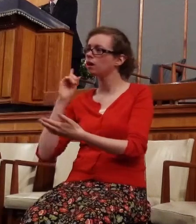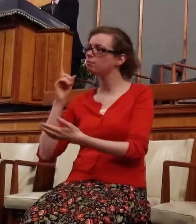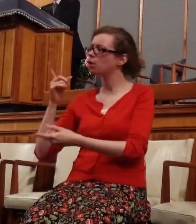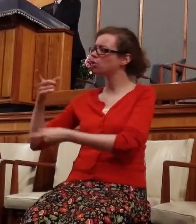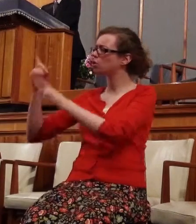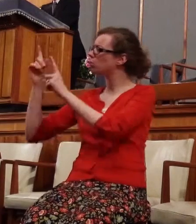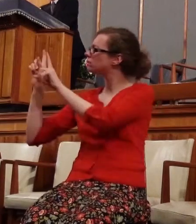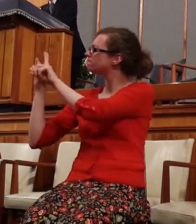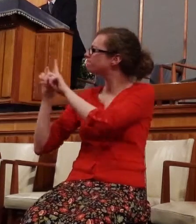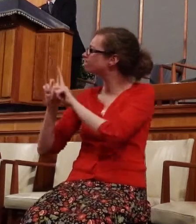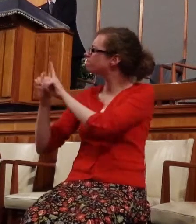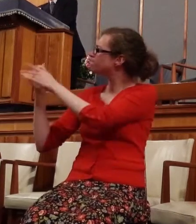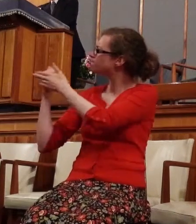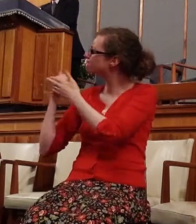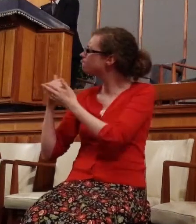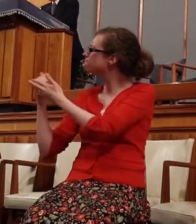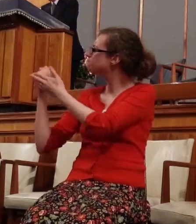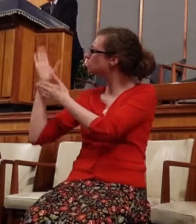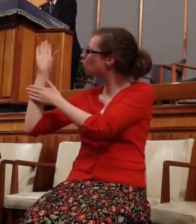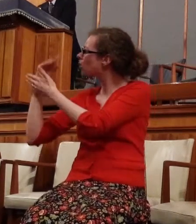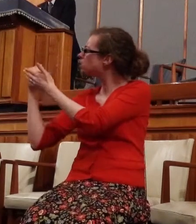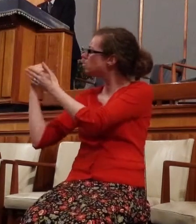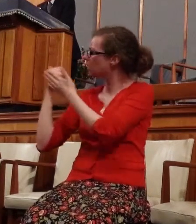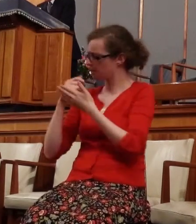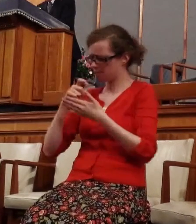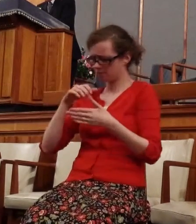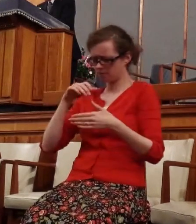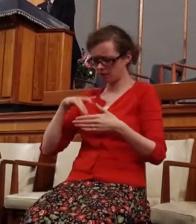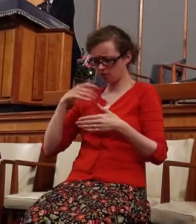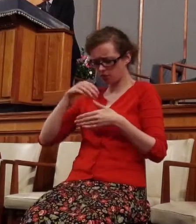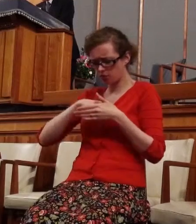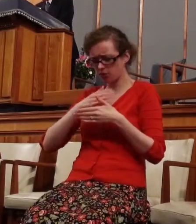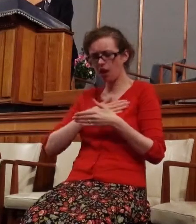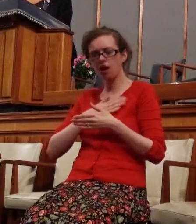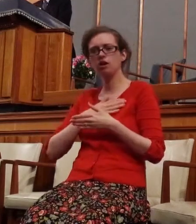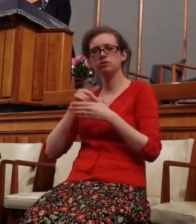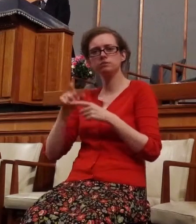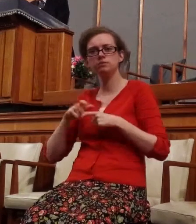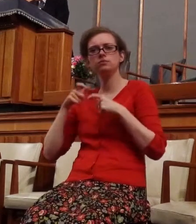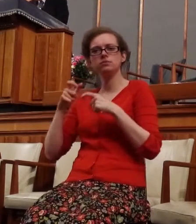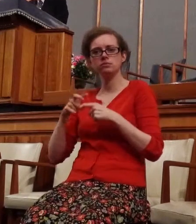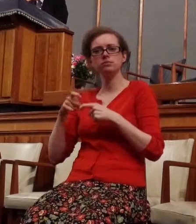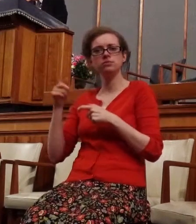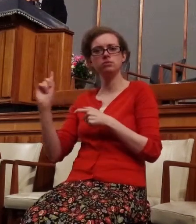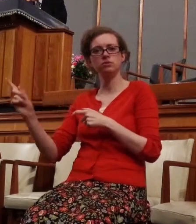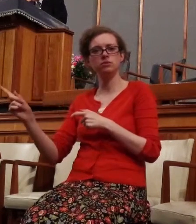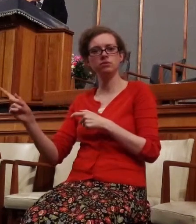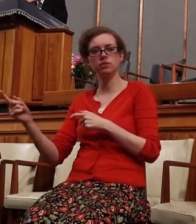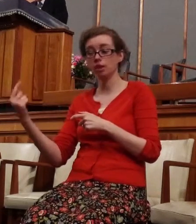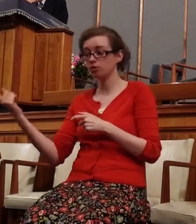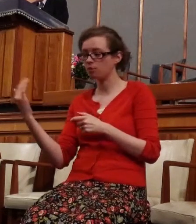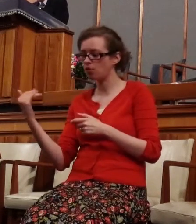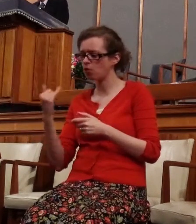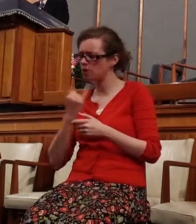presence of the Lord. You have the presence of the Holy Spirit within you. Oh, his conviction was turned into conversion